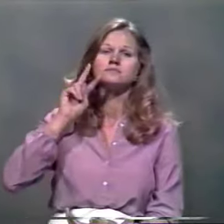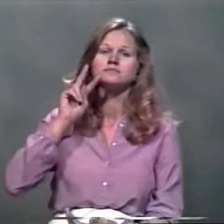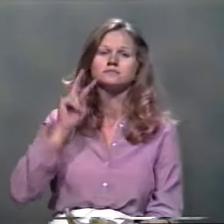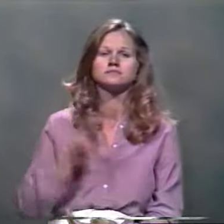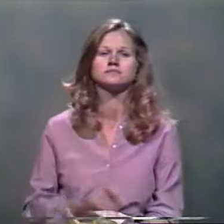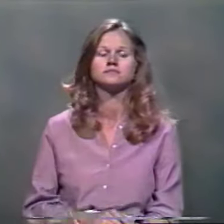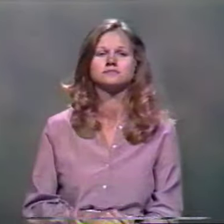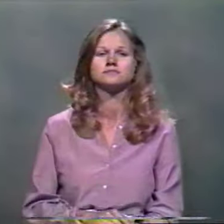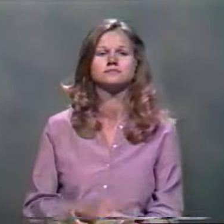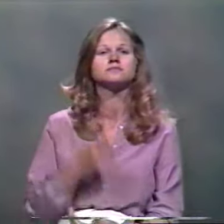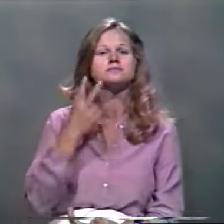2 days ago.